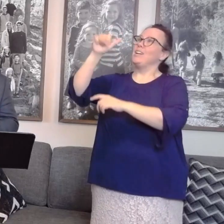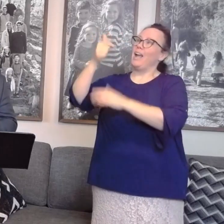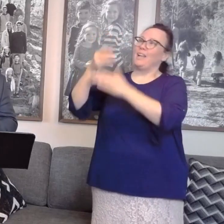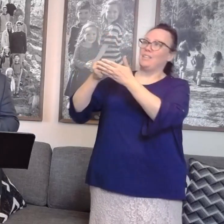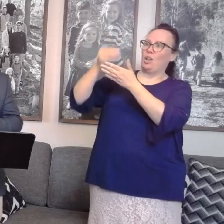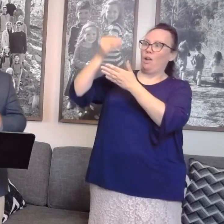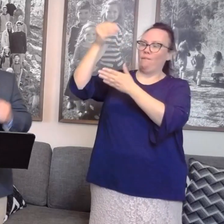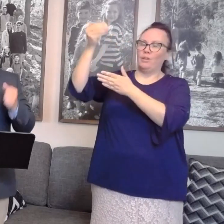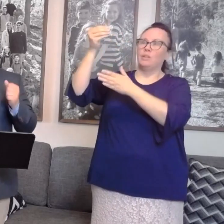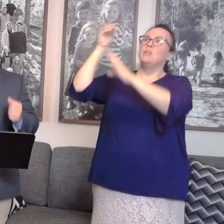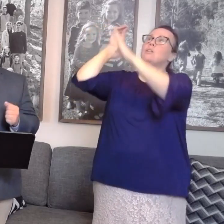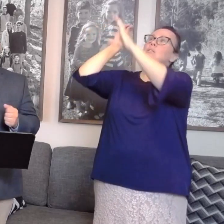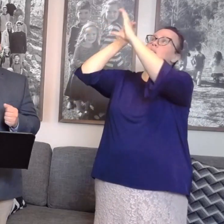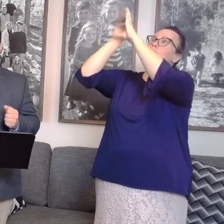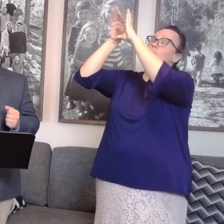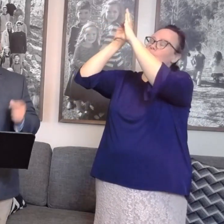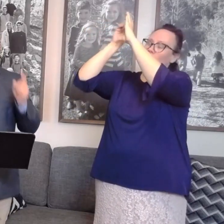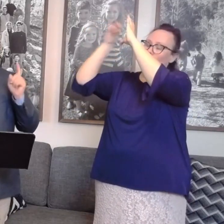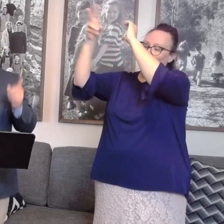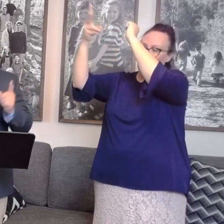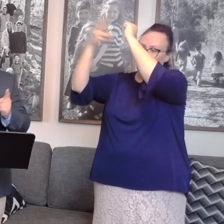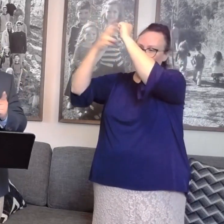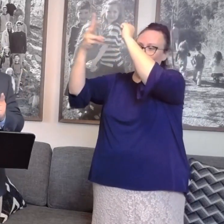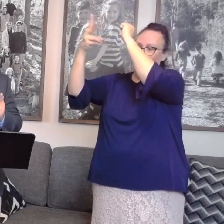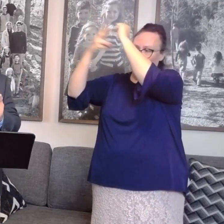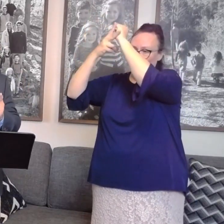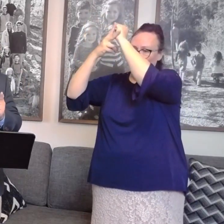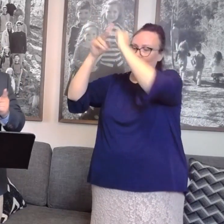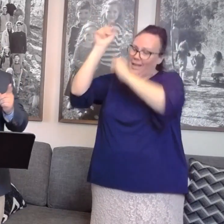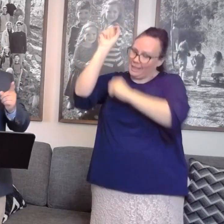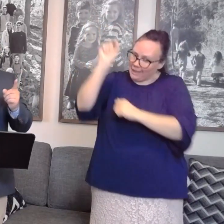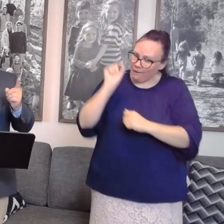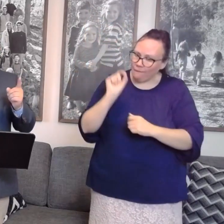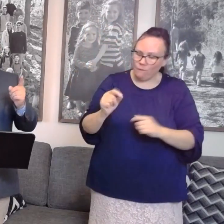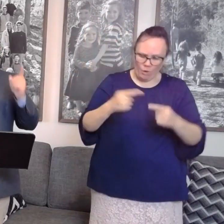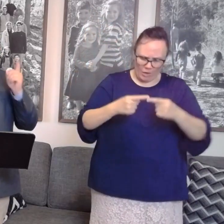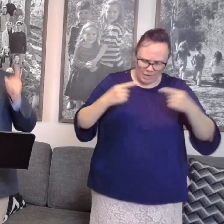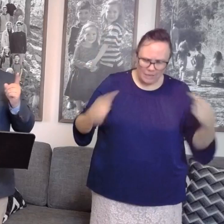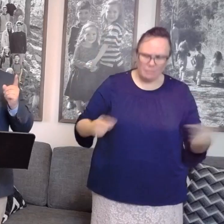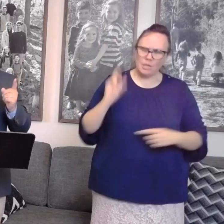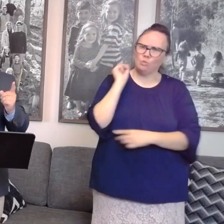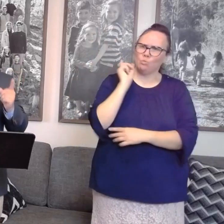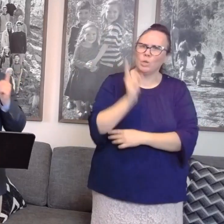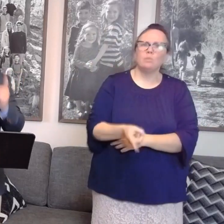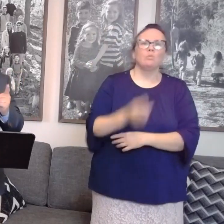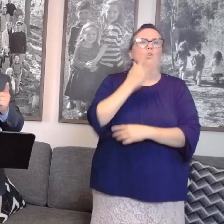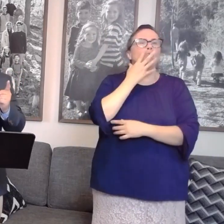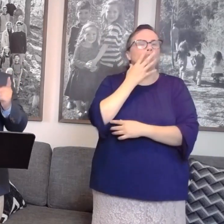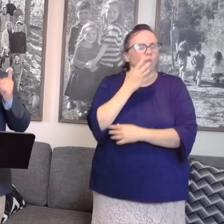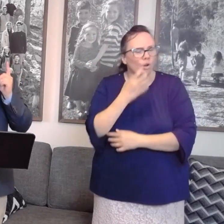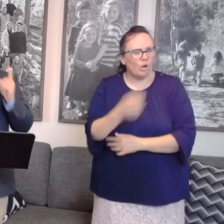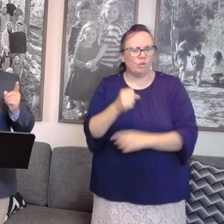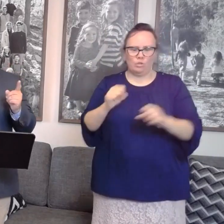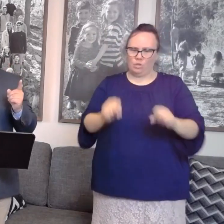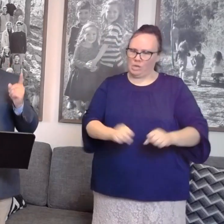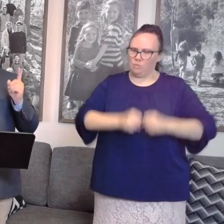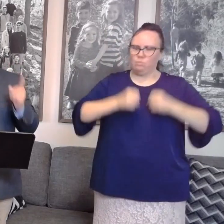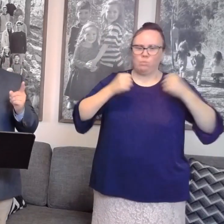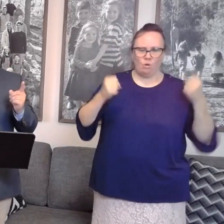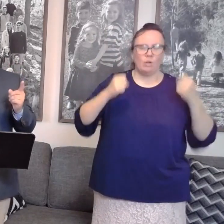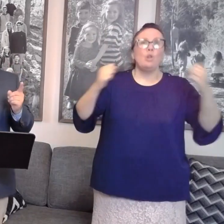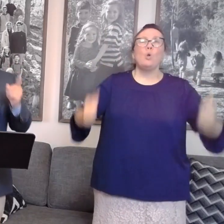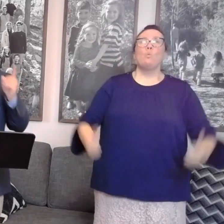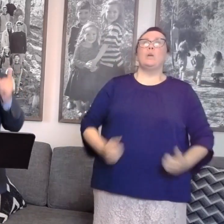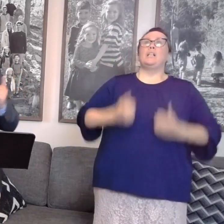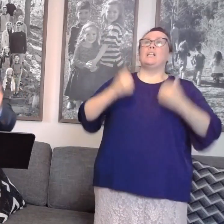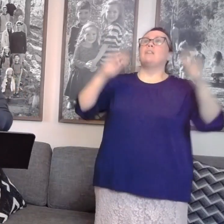and offerings. We bring them today into your storehouse. Therefore, the enemy is rebuked. The curse is